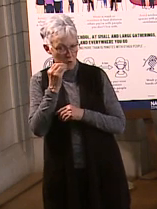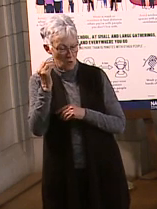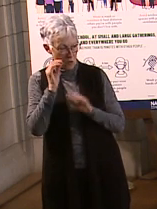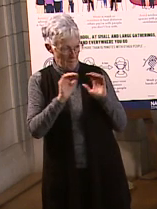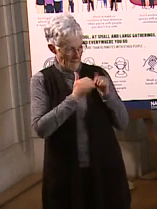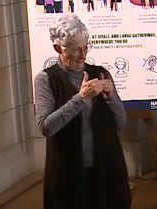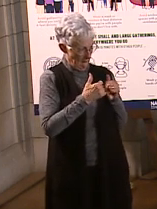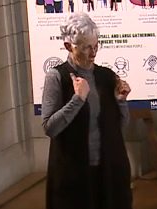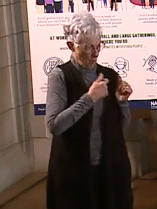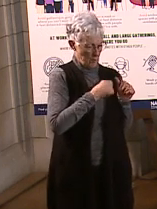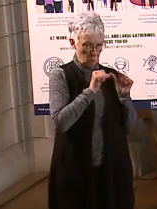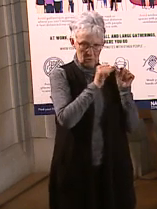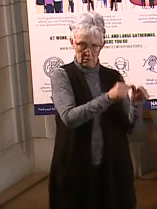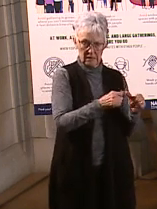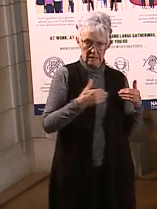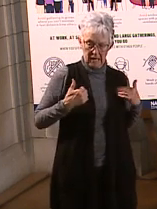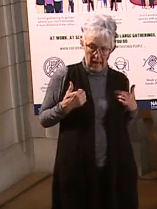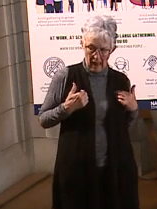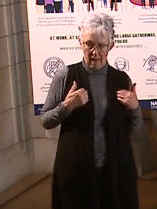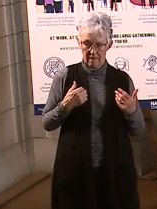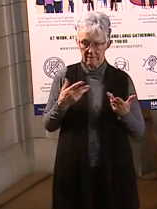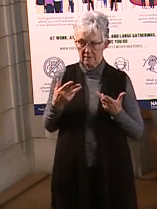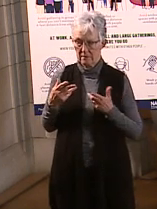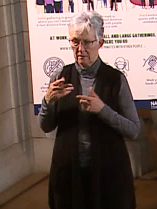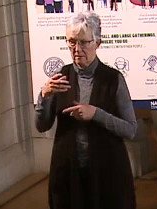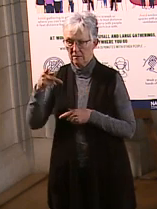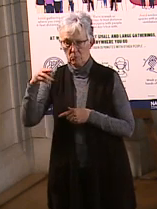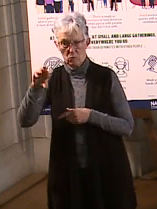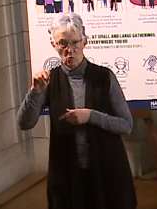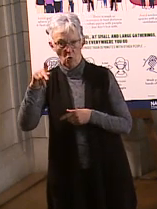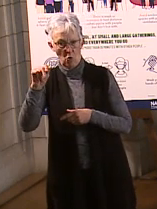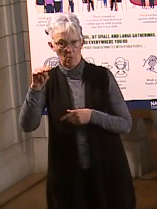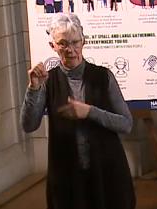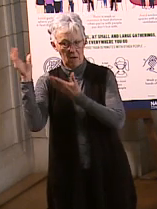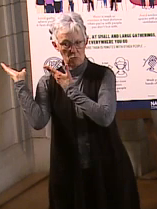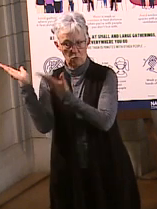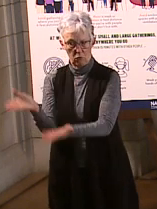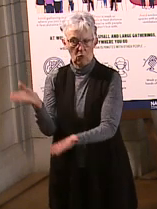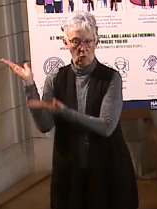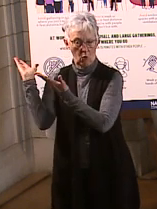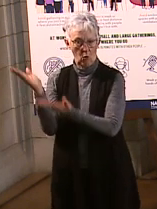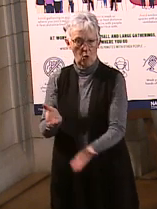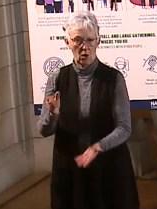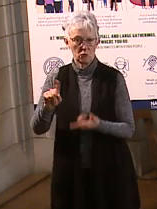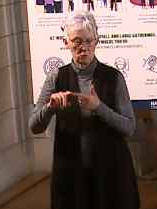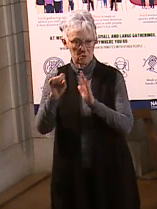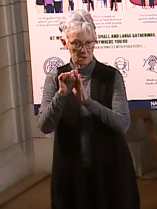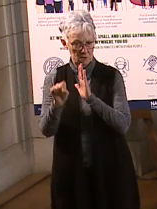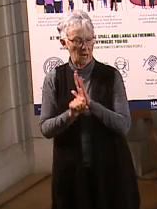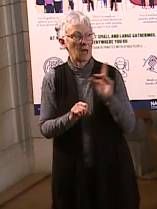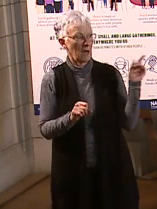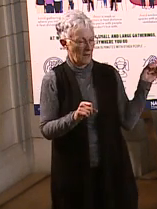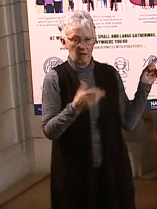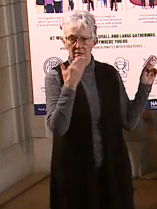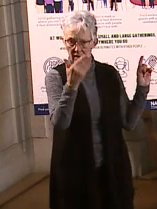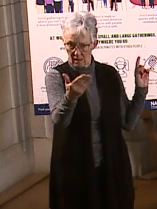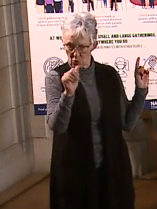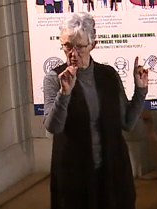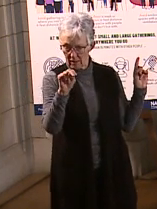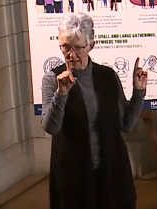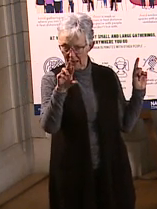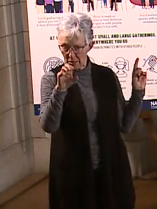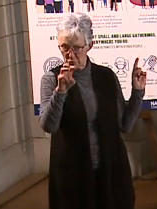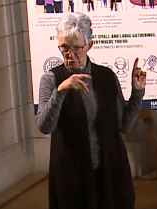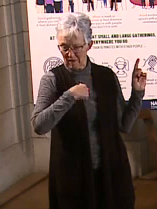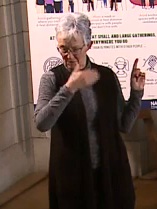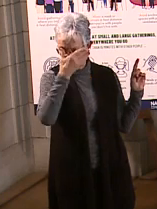of fuel so there aren't long waiting lines and so forth? And as a matter of fact, yesterday, thank you for reminding me, Andrew, I was supposed to mention this and I forgot. I